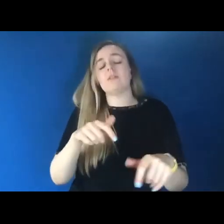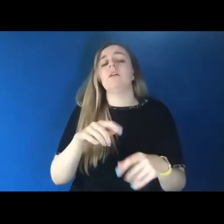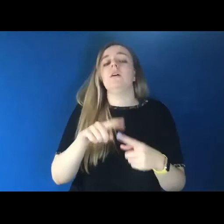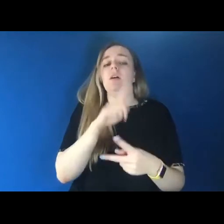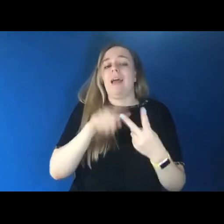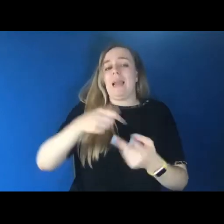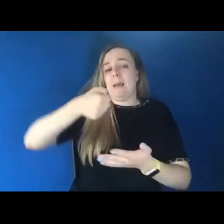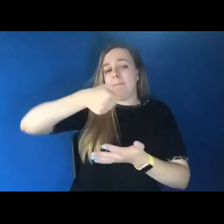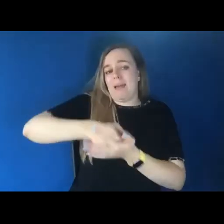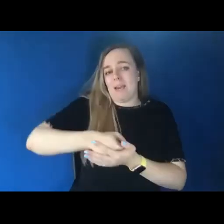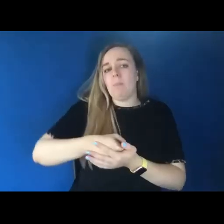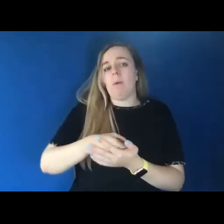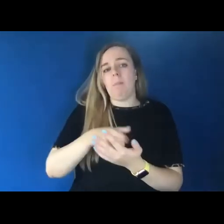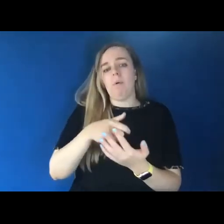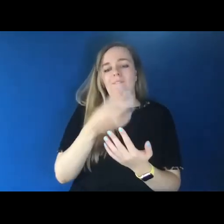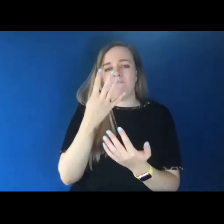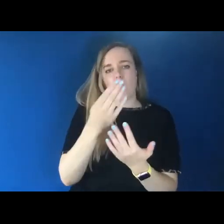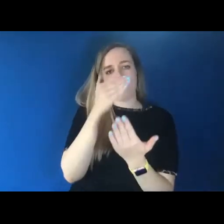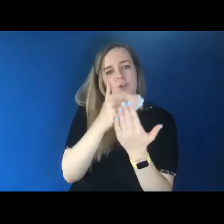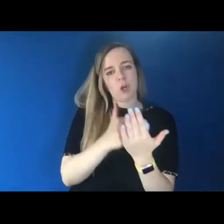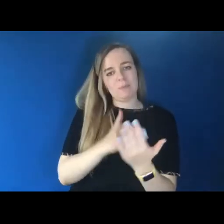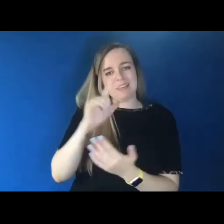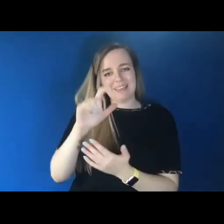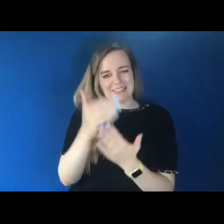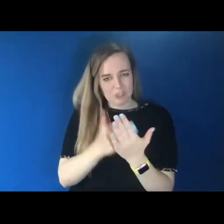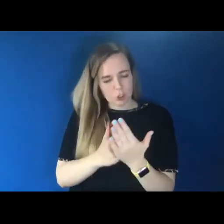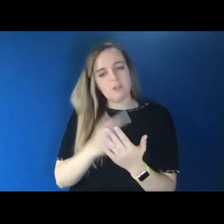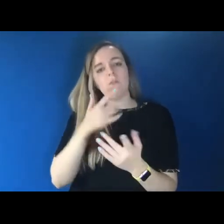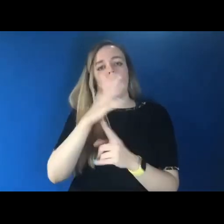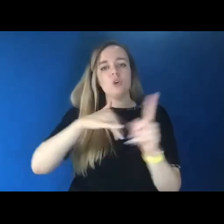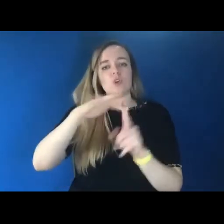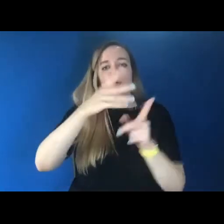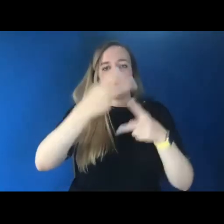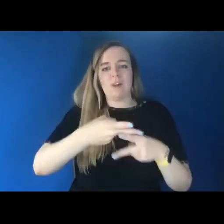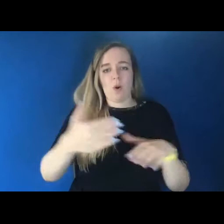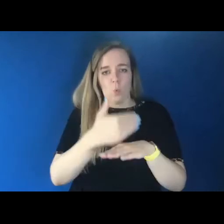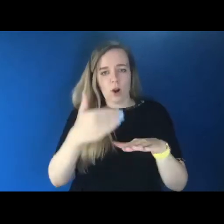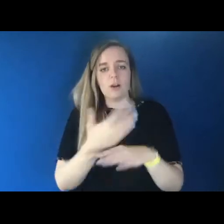a minimum floor of terms and conditions for all social care workers, which includes